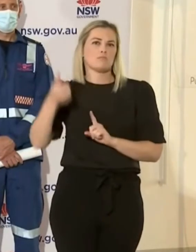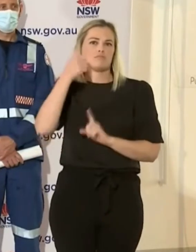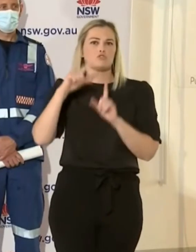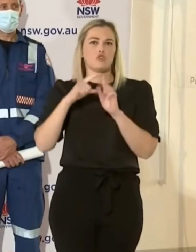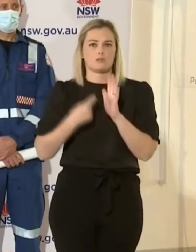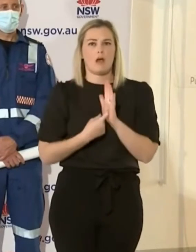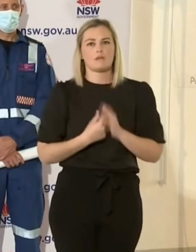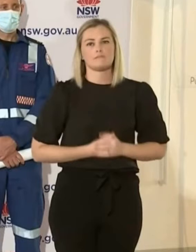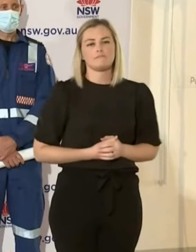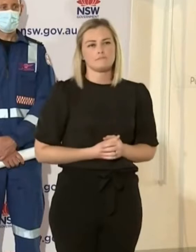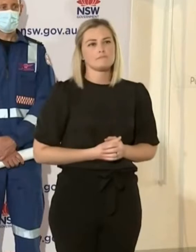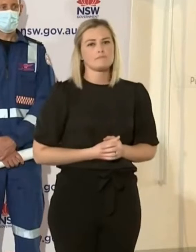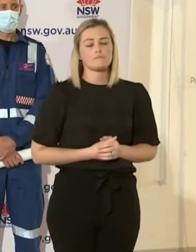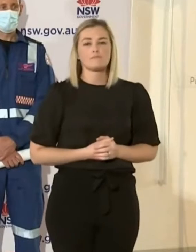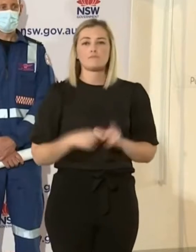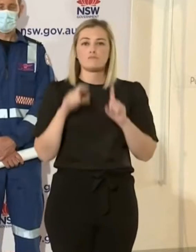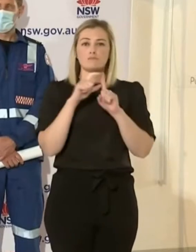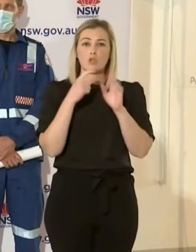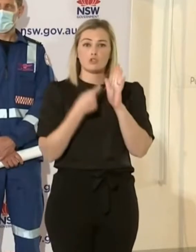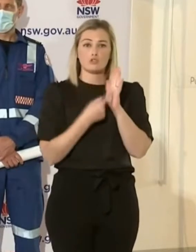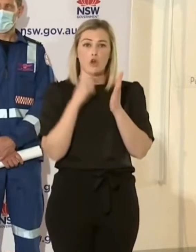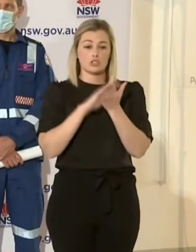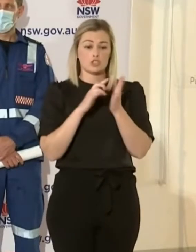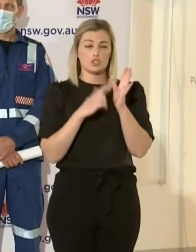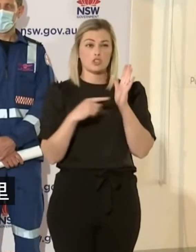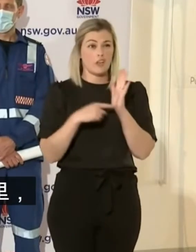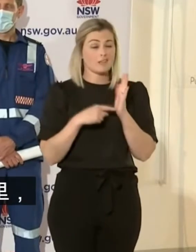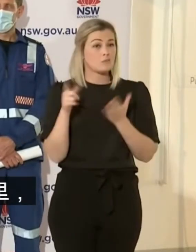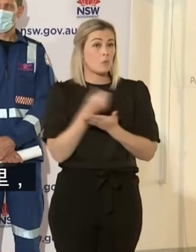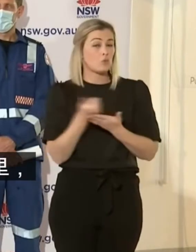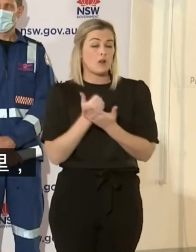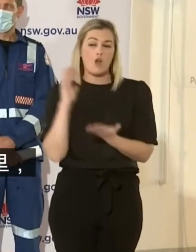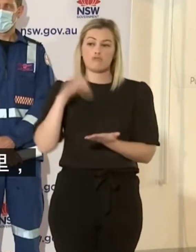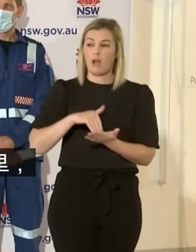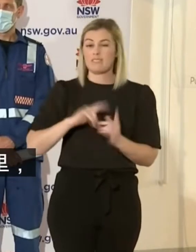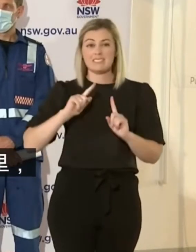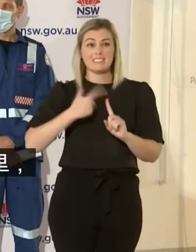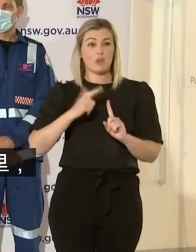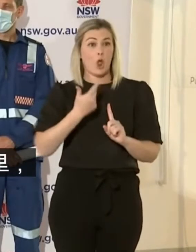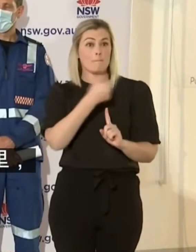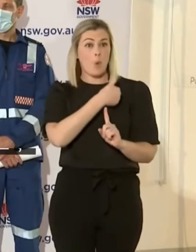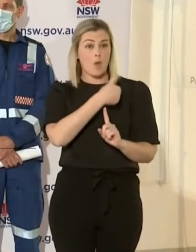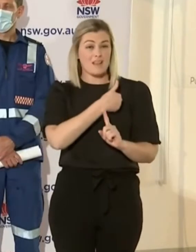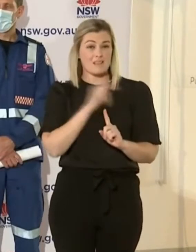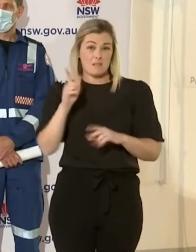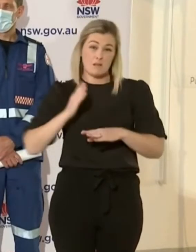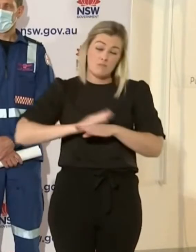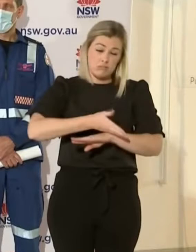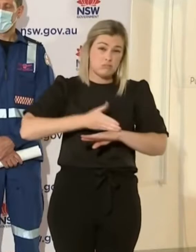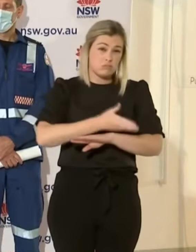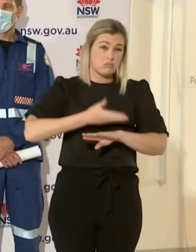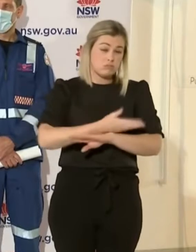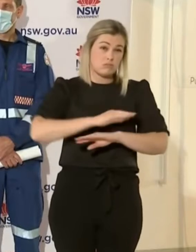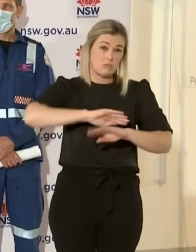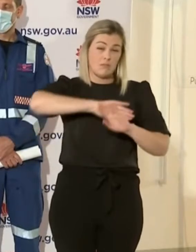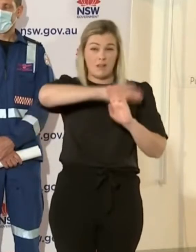Dr. Chant, for example, is usually in this building at about 7 or 7:30 in the morning. She's usually here till about 8, 9, 10 o'clock at